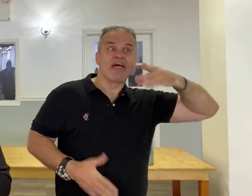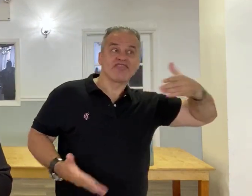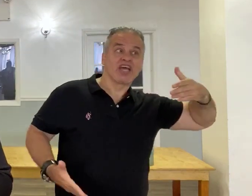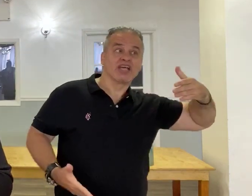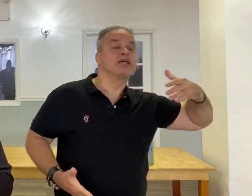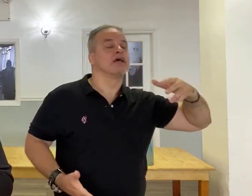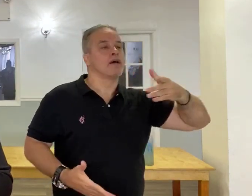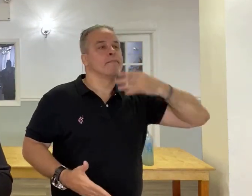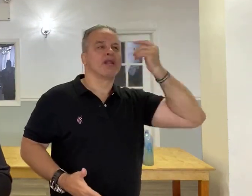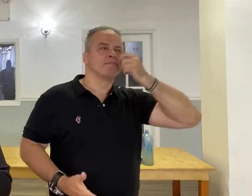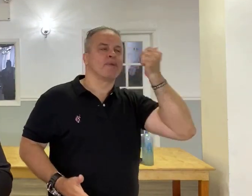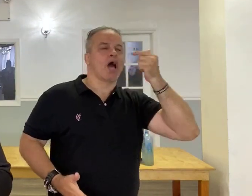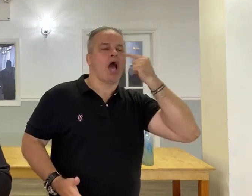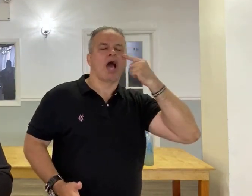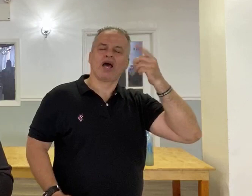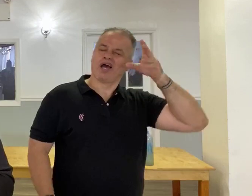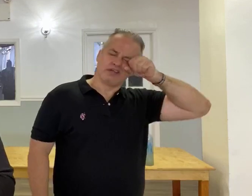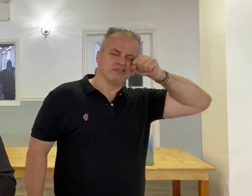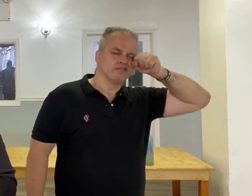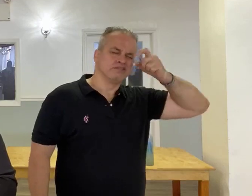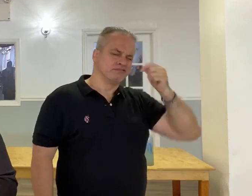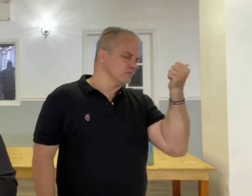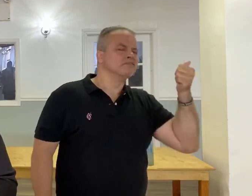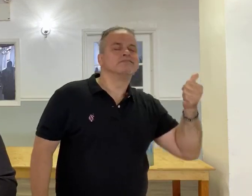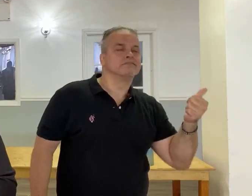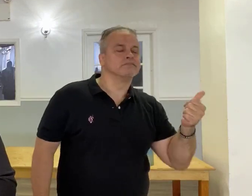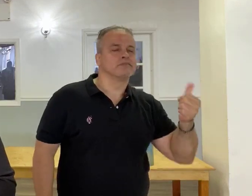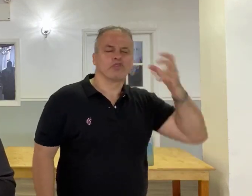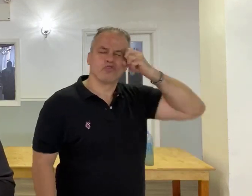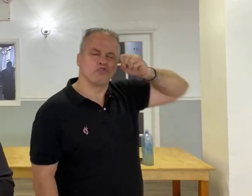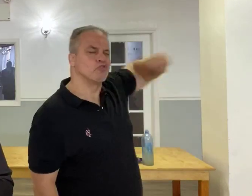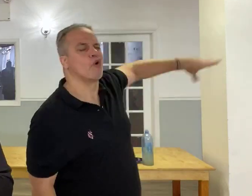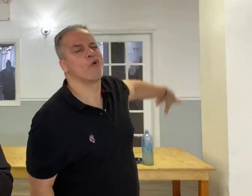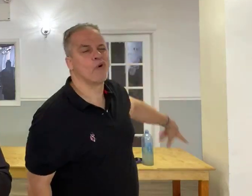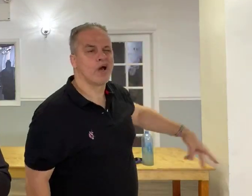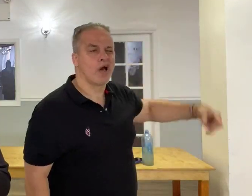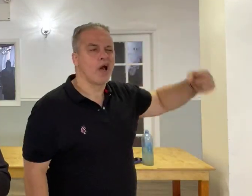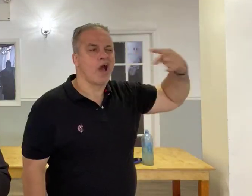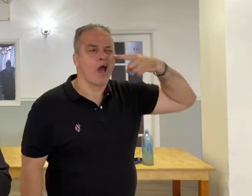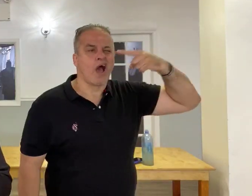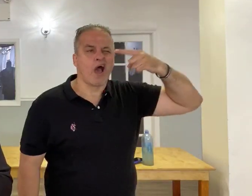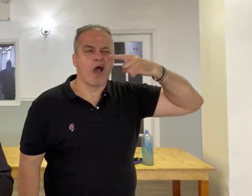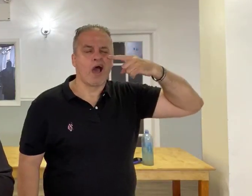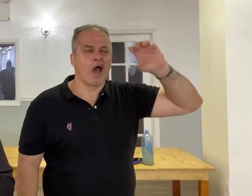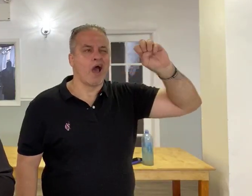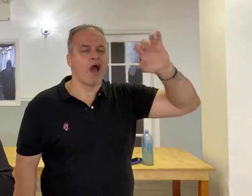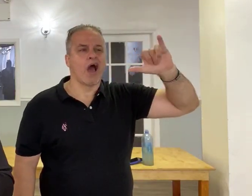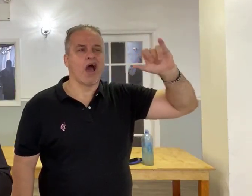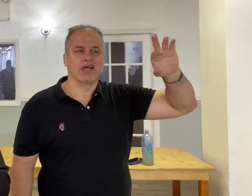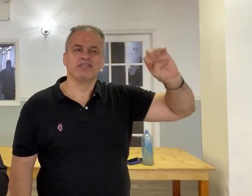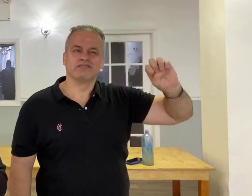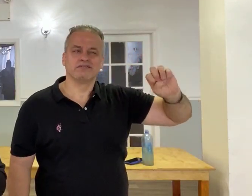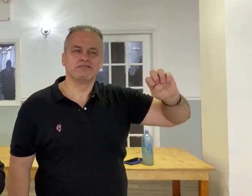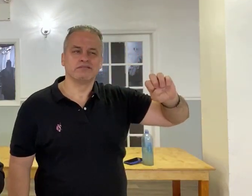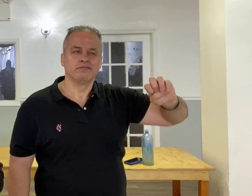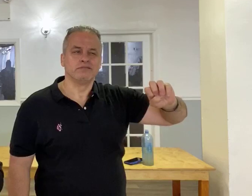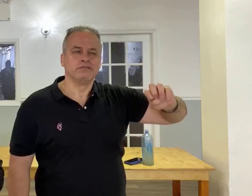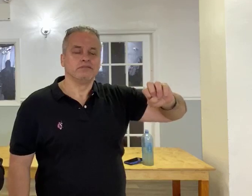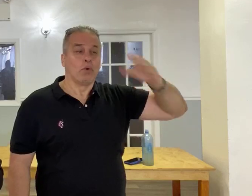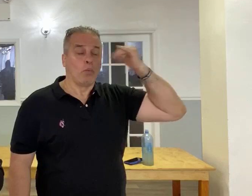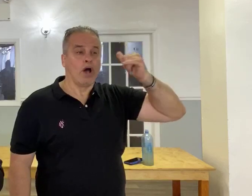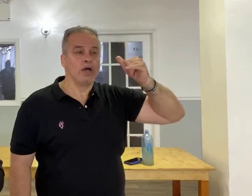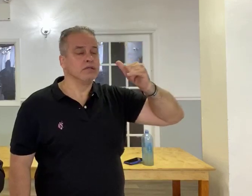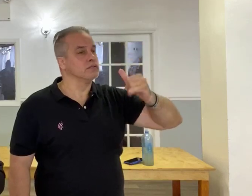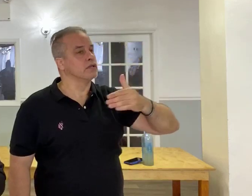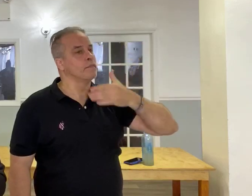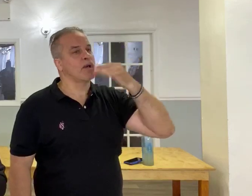and cast it from thee. For it is profitable for thee that one of thy members should perish,